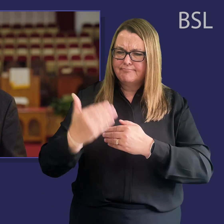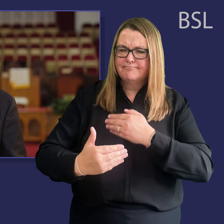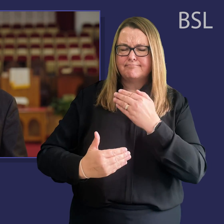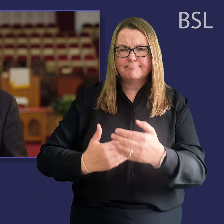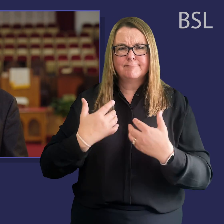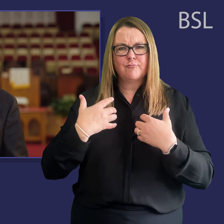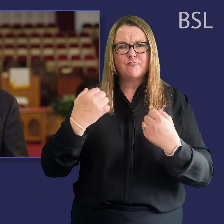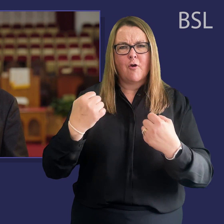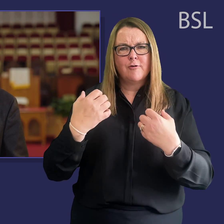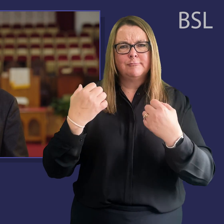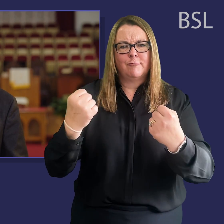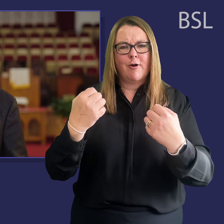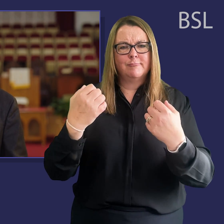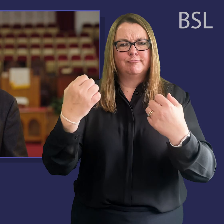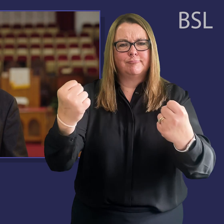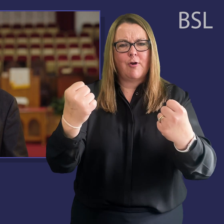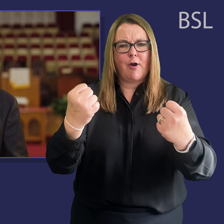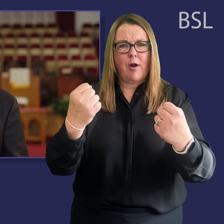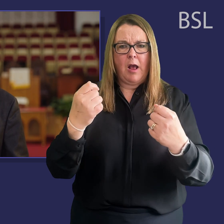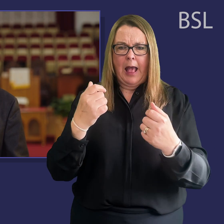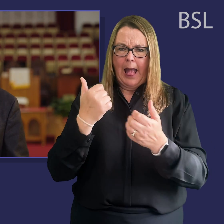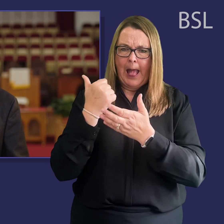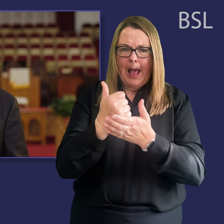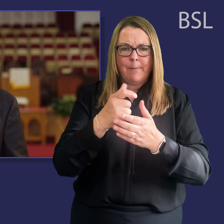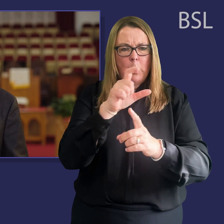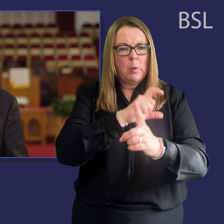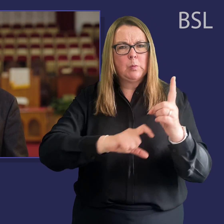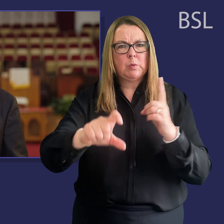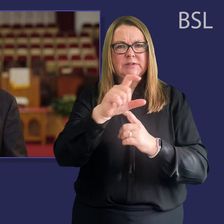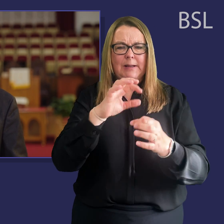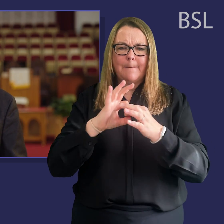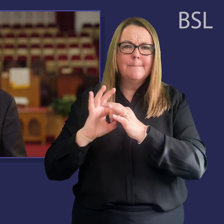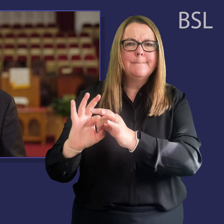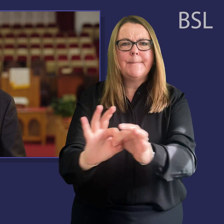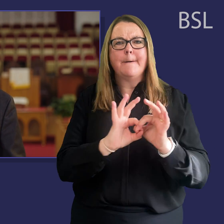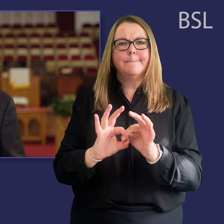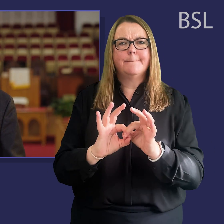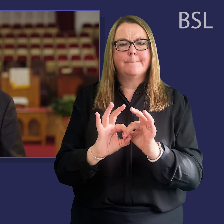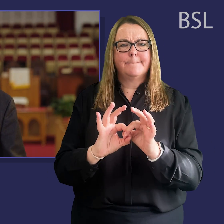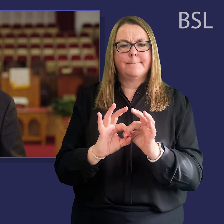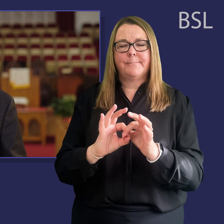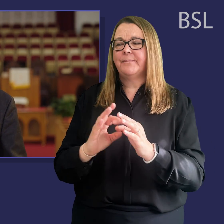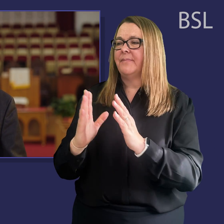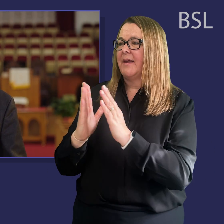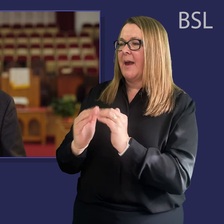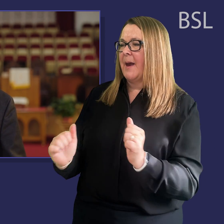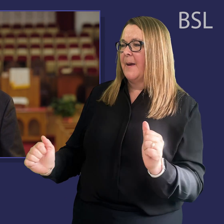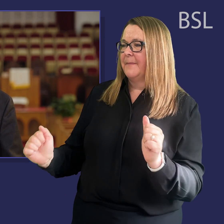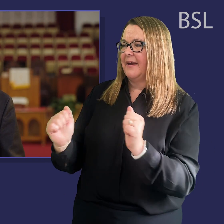strength, keeping the beloved community intact.